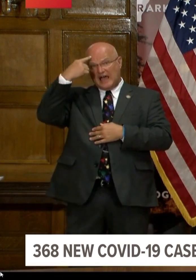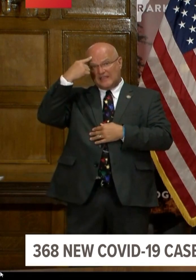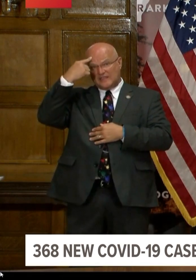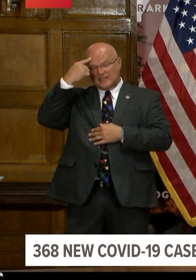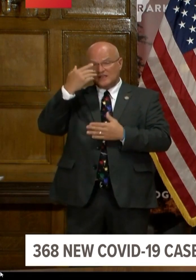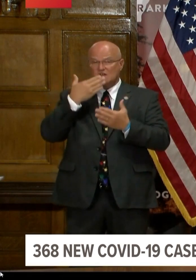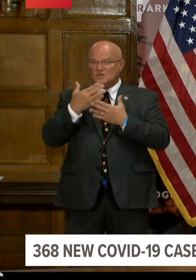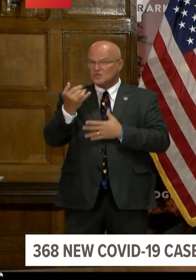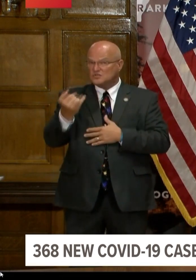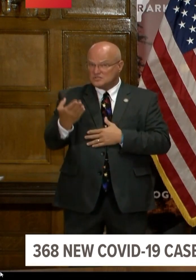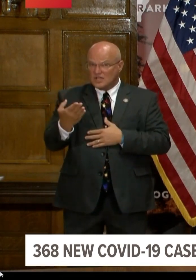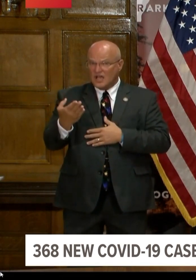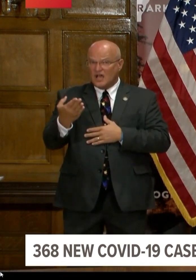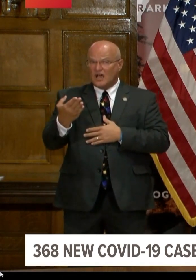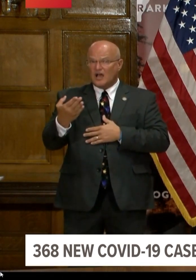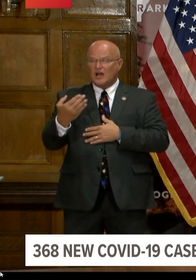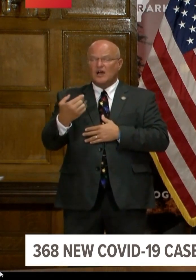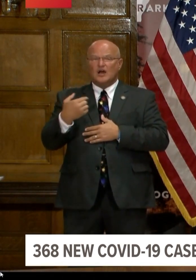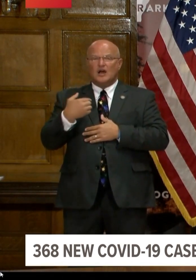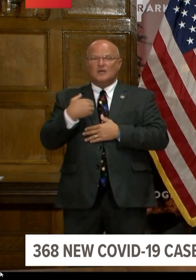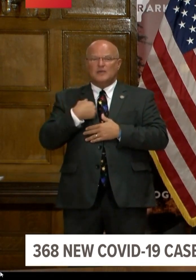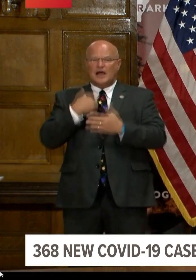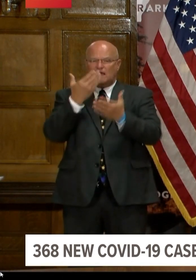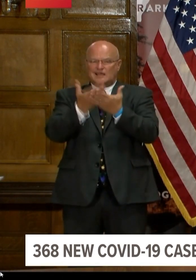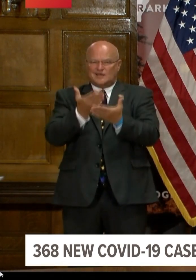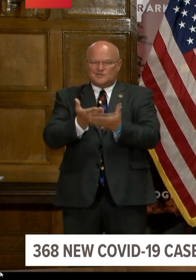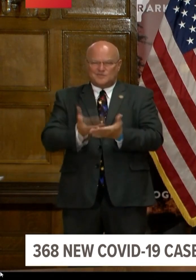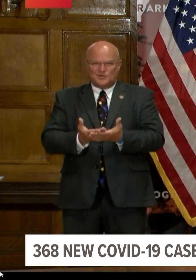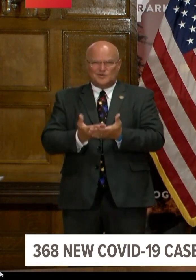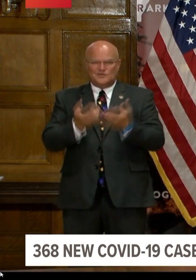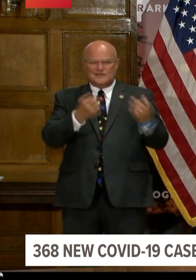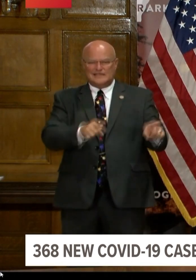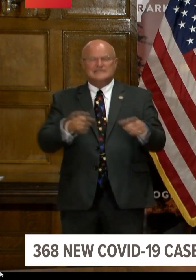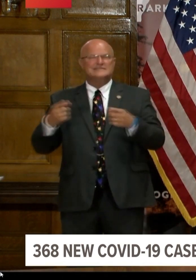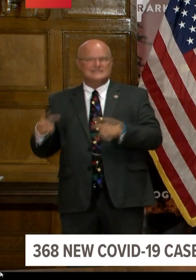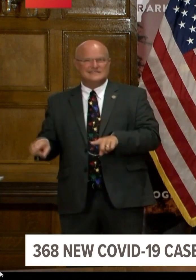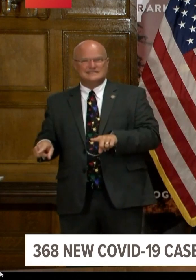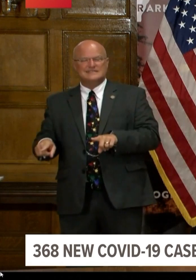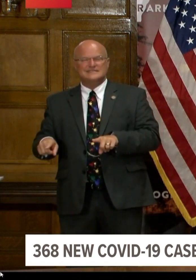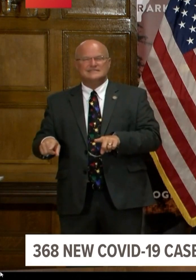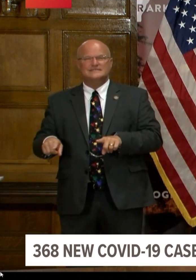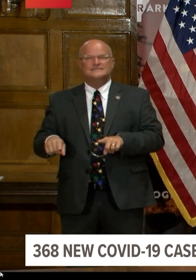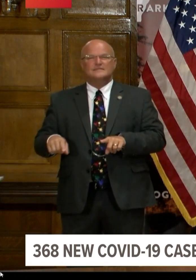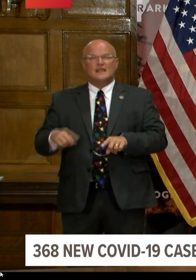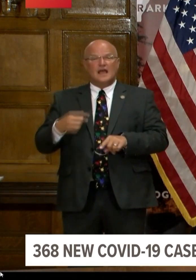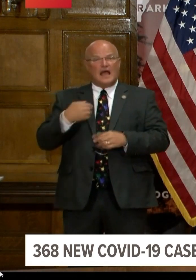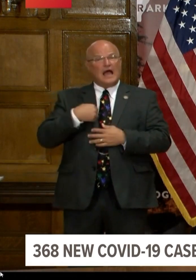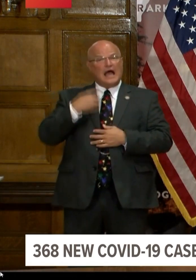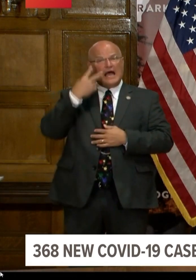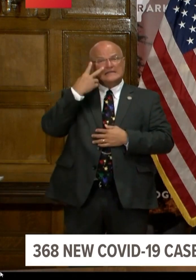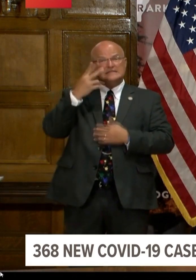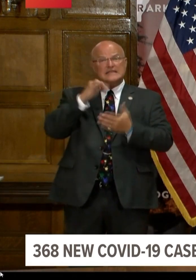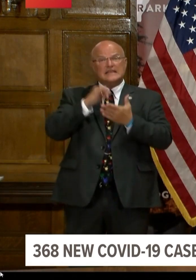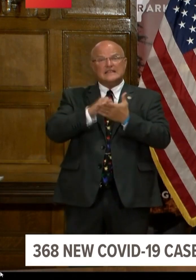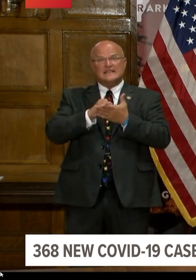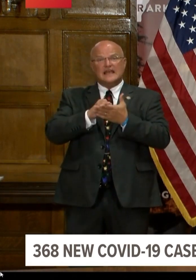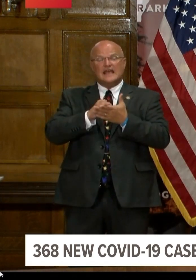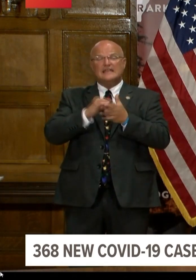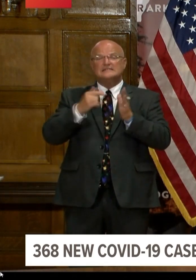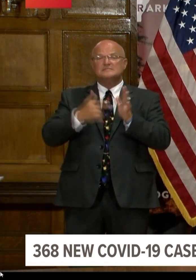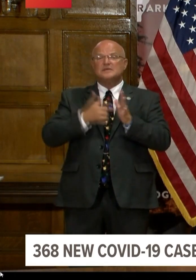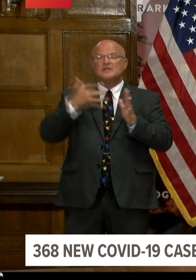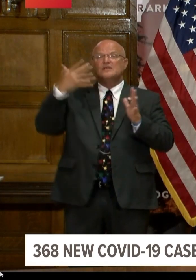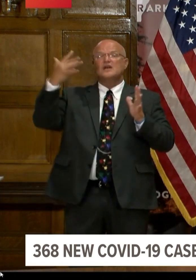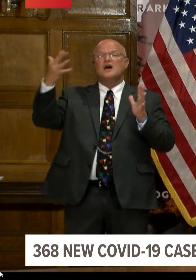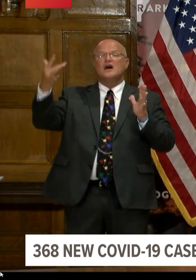great job. I've sort of got the ground truth on a few of those instances. I see that as a periodic